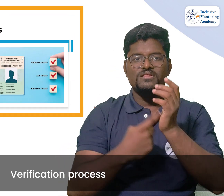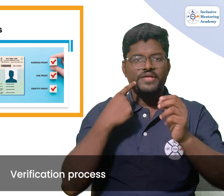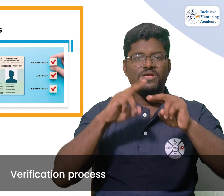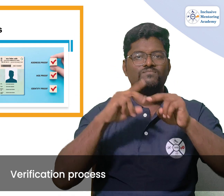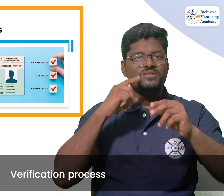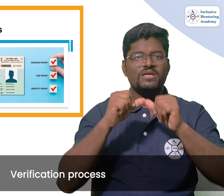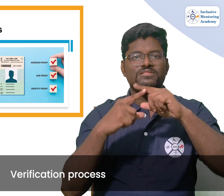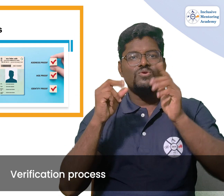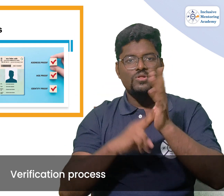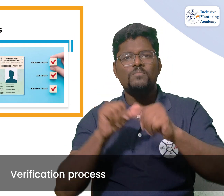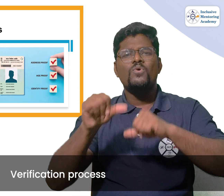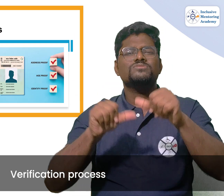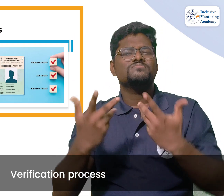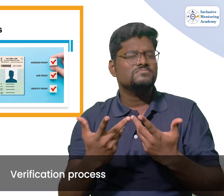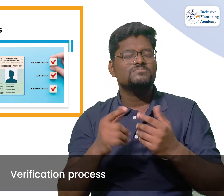Verification process.